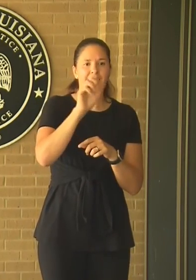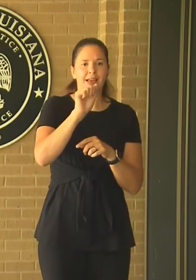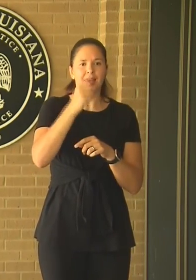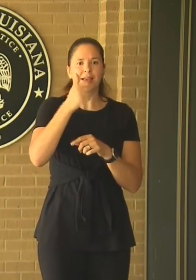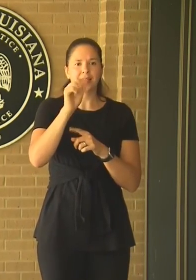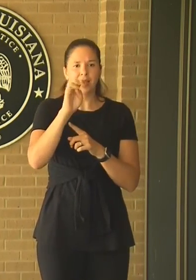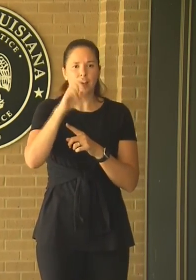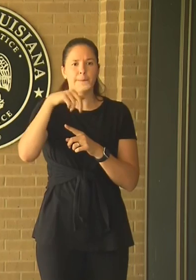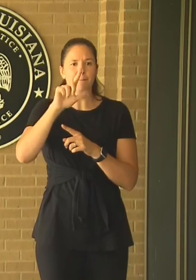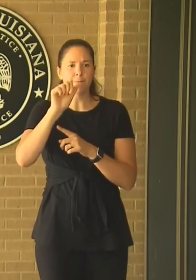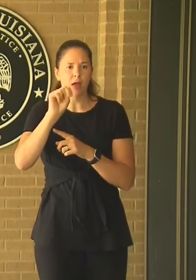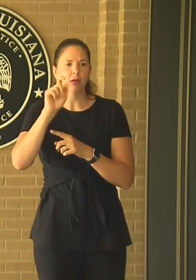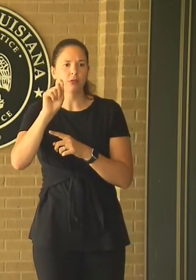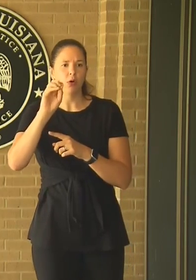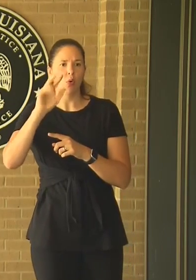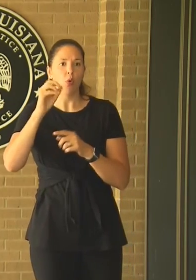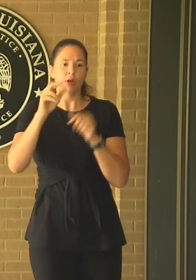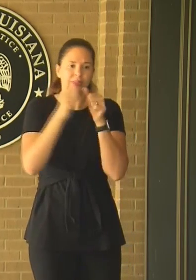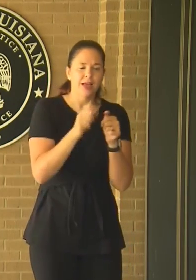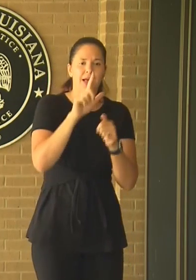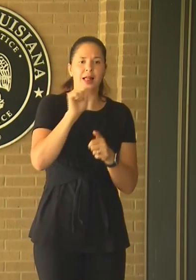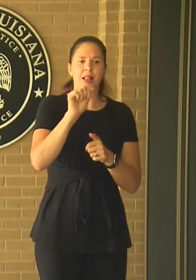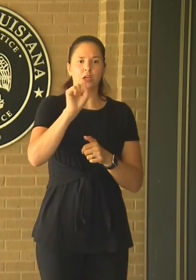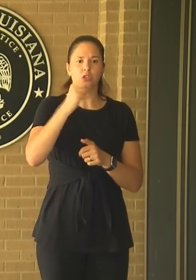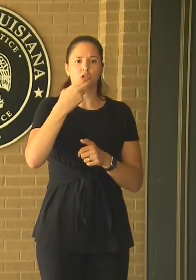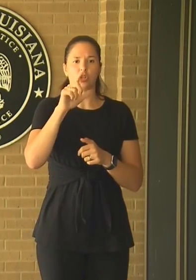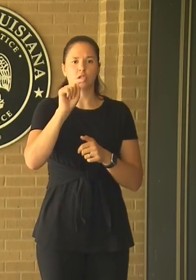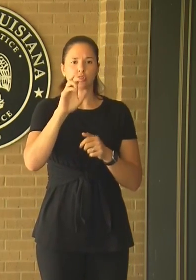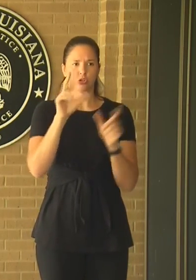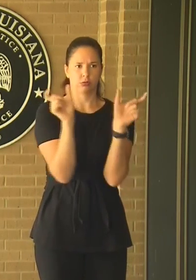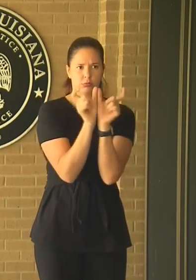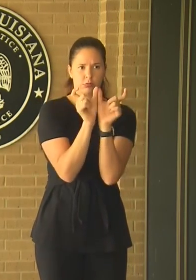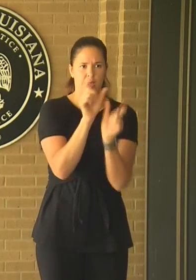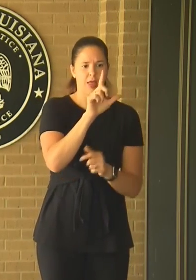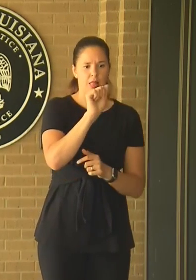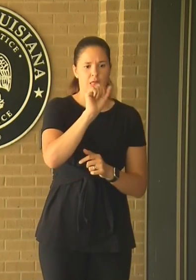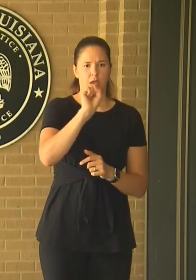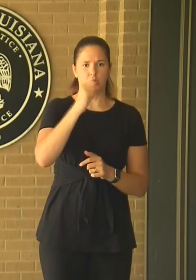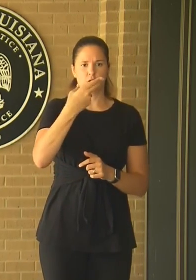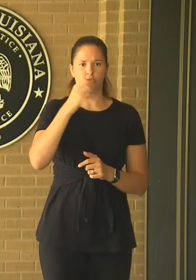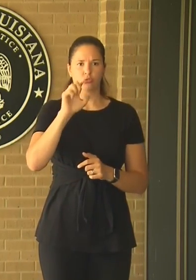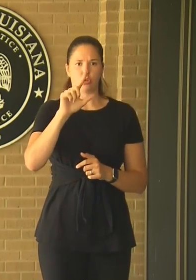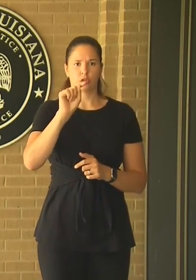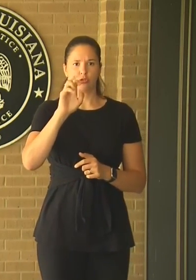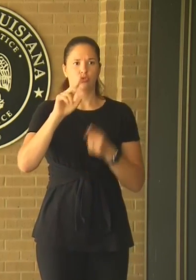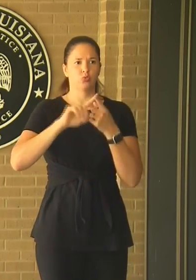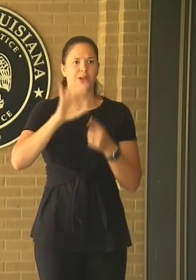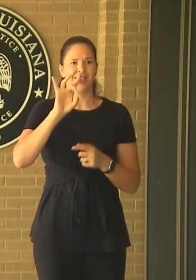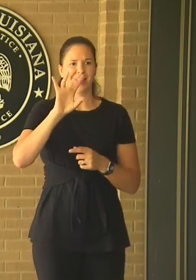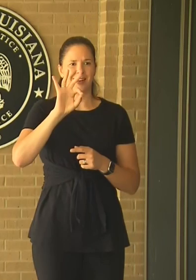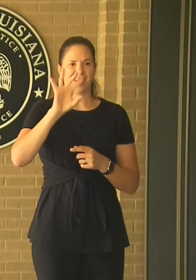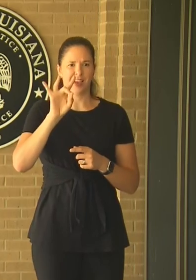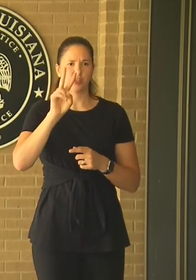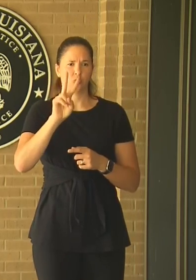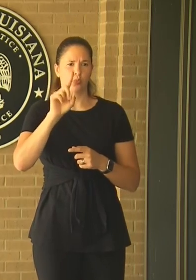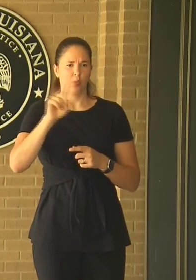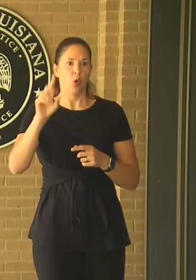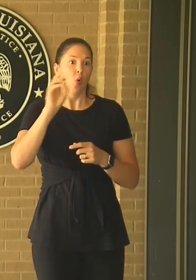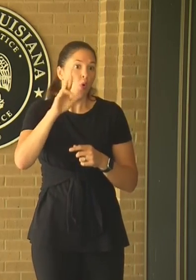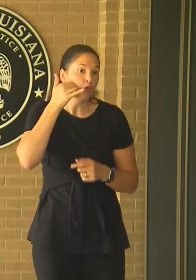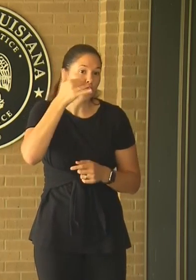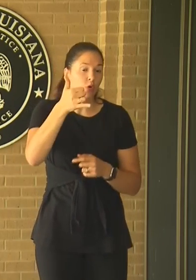getagameplan.org, or you can text LA Shelter, that's all one word, LA Shelter, to 898-211 or